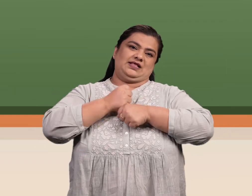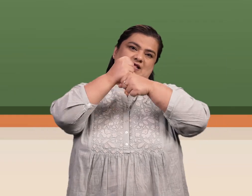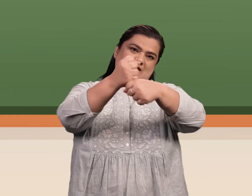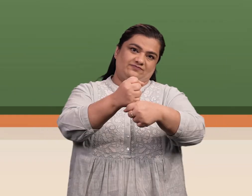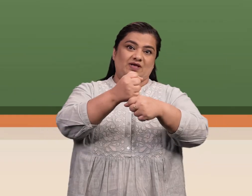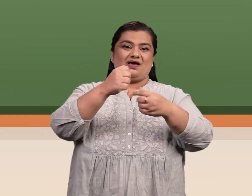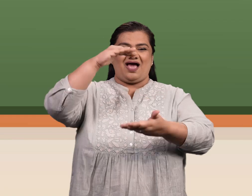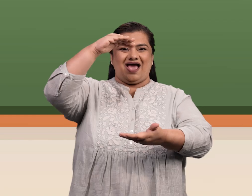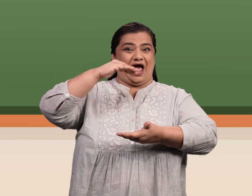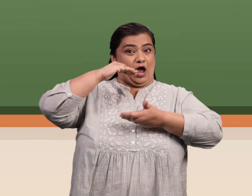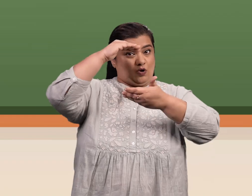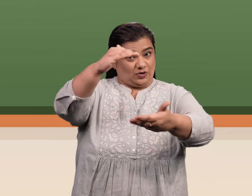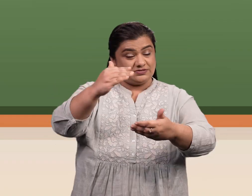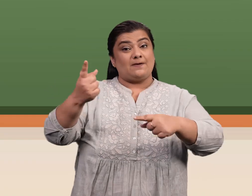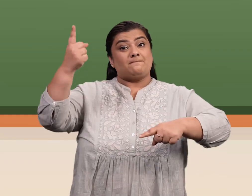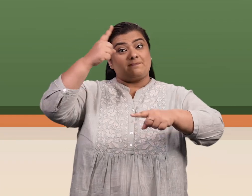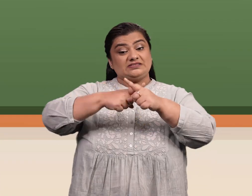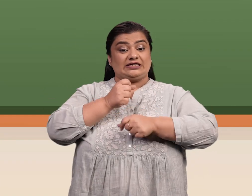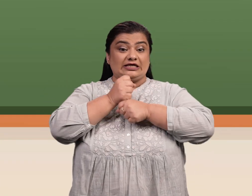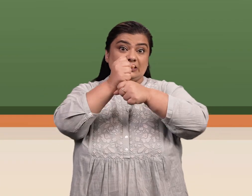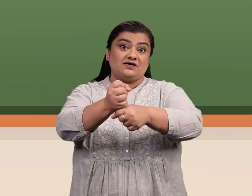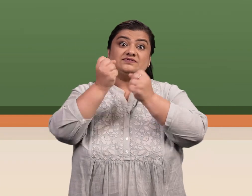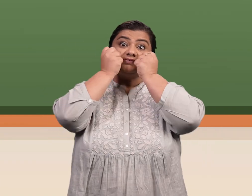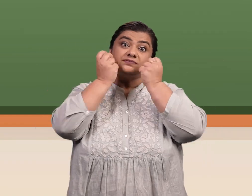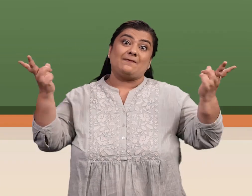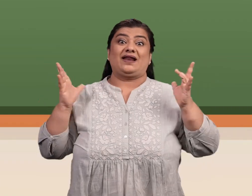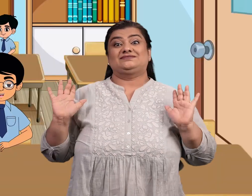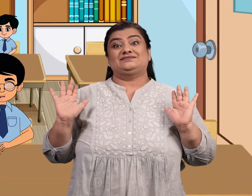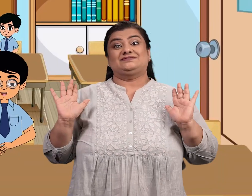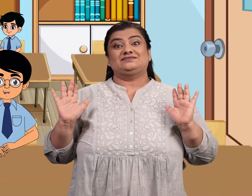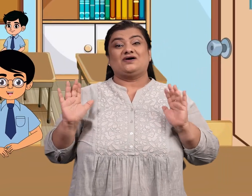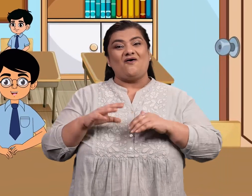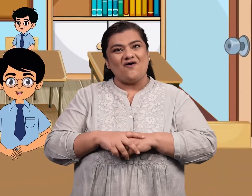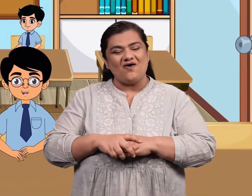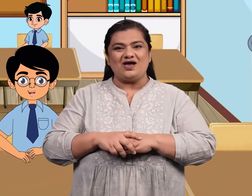a trophy and a surprise gift.